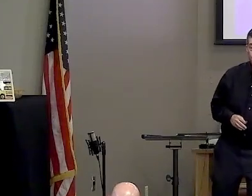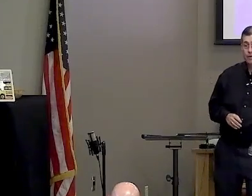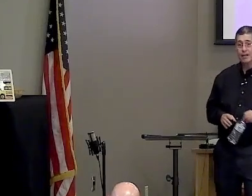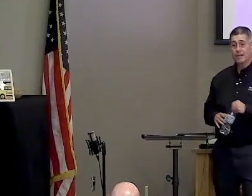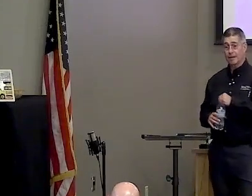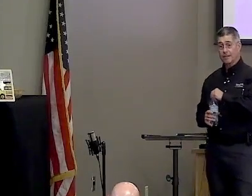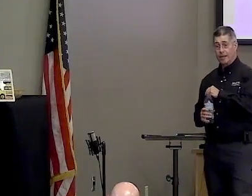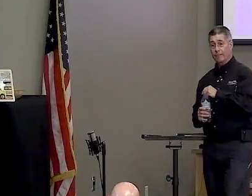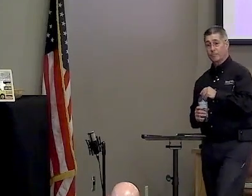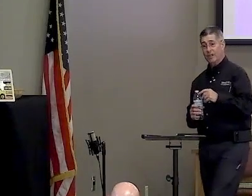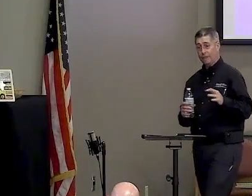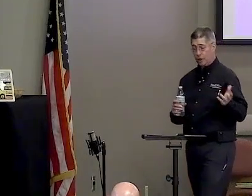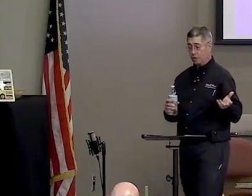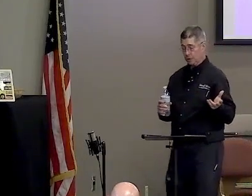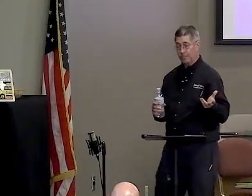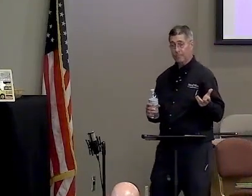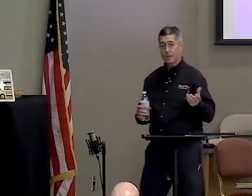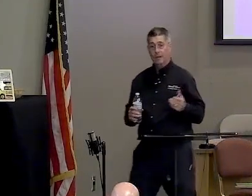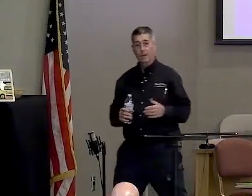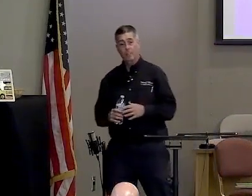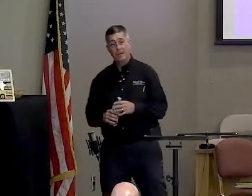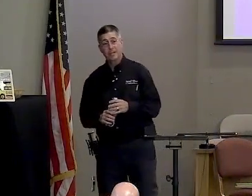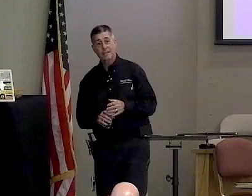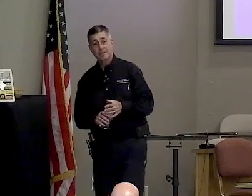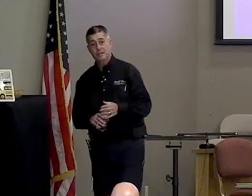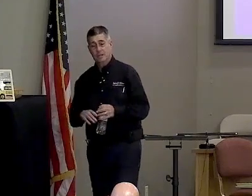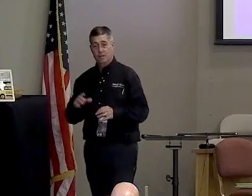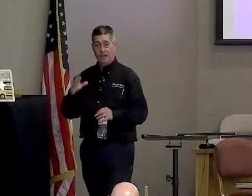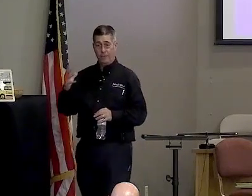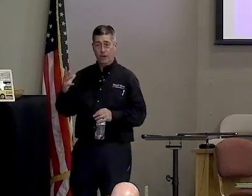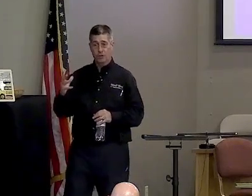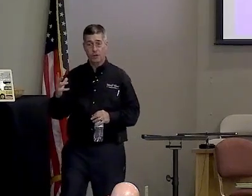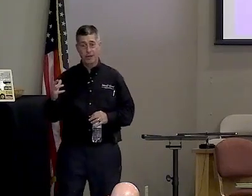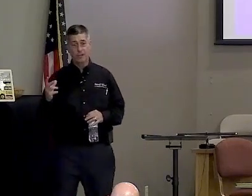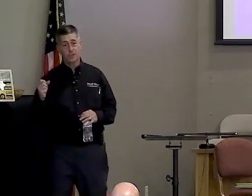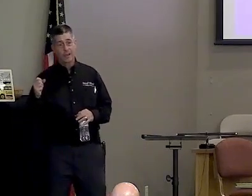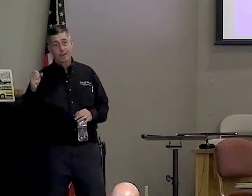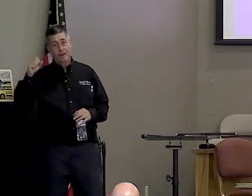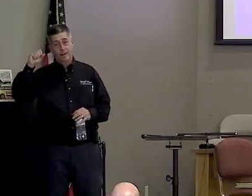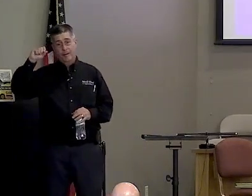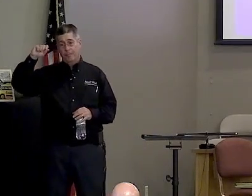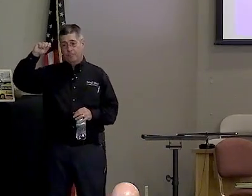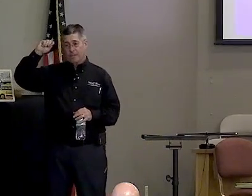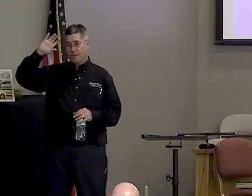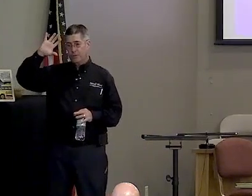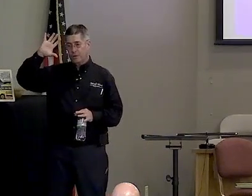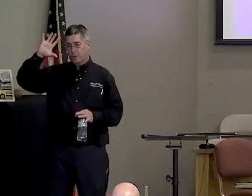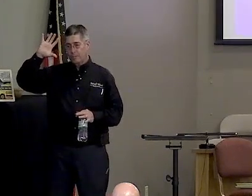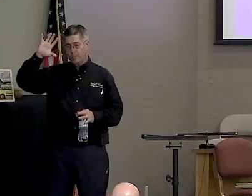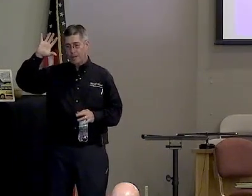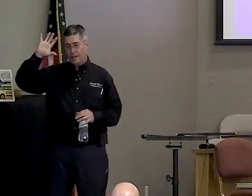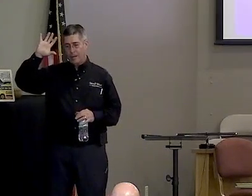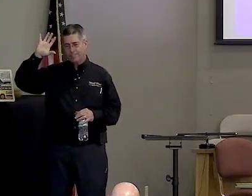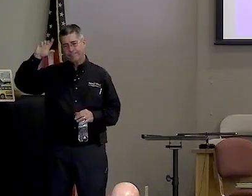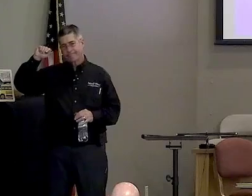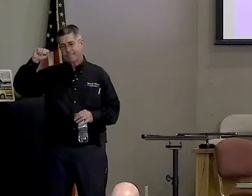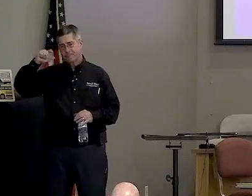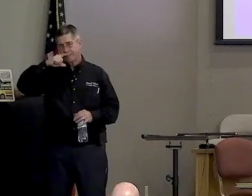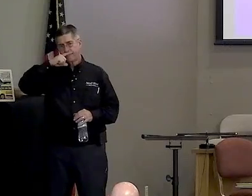big D and little D, deaf culture. Big D deaf culture is your strictly